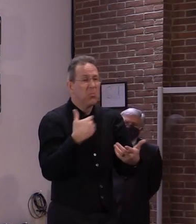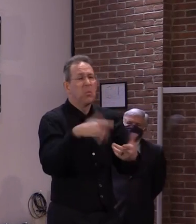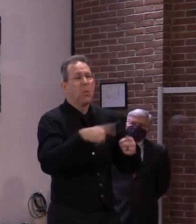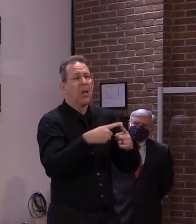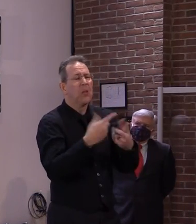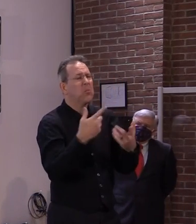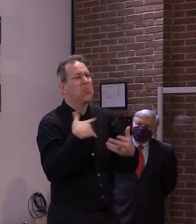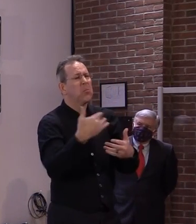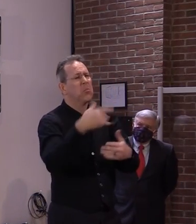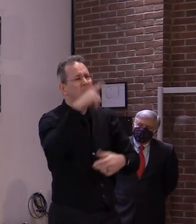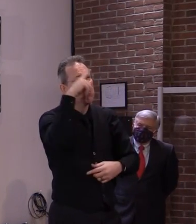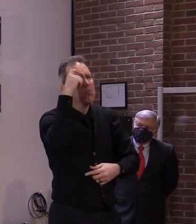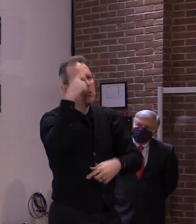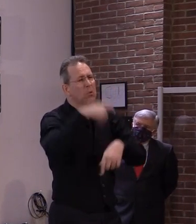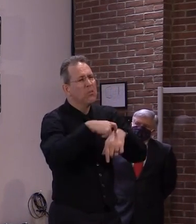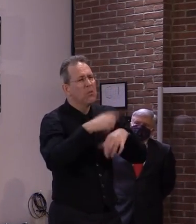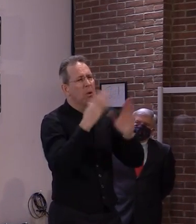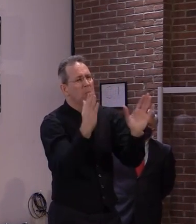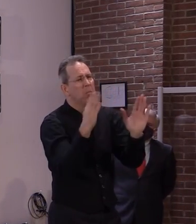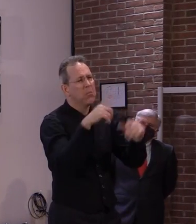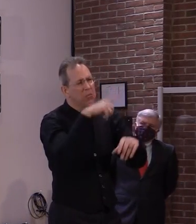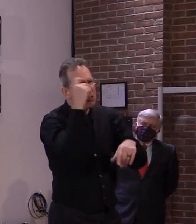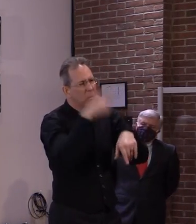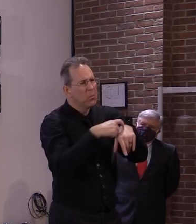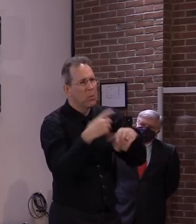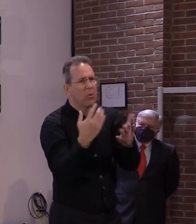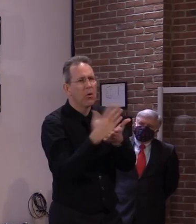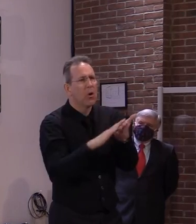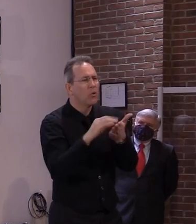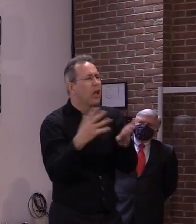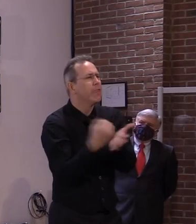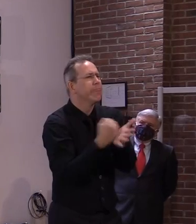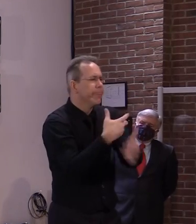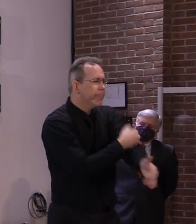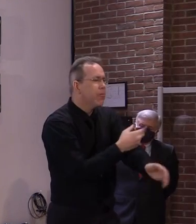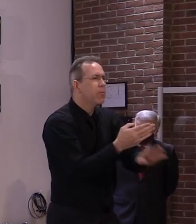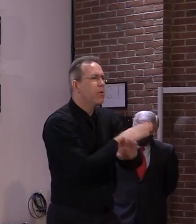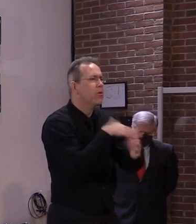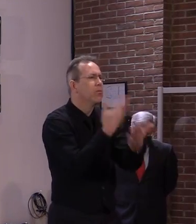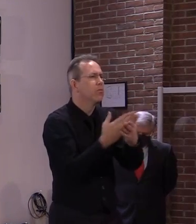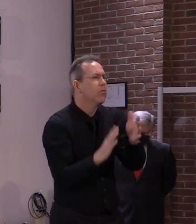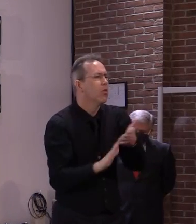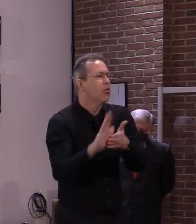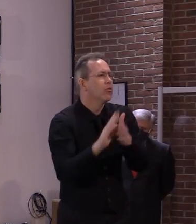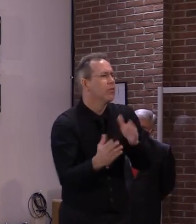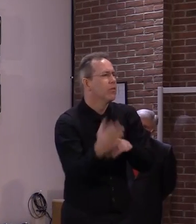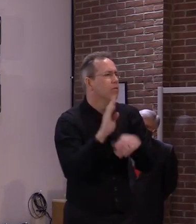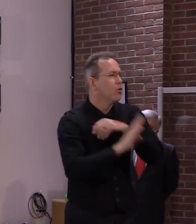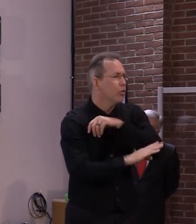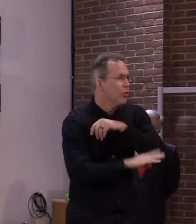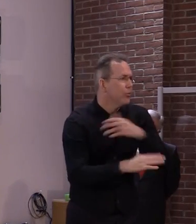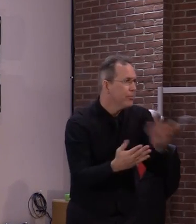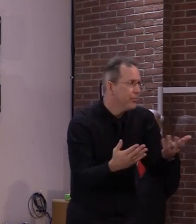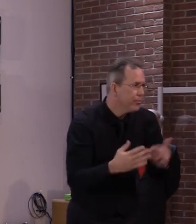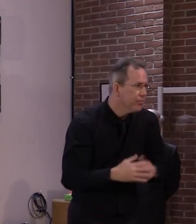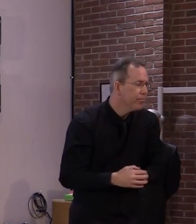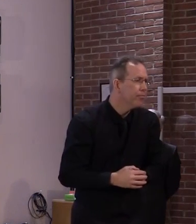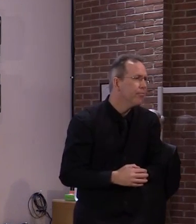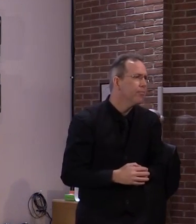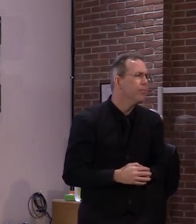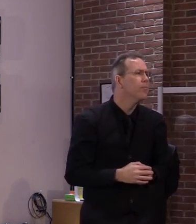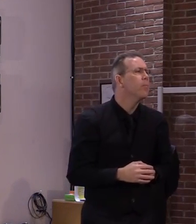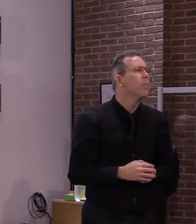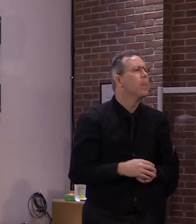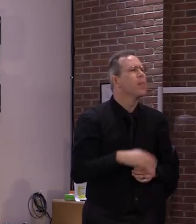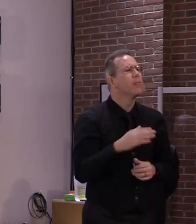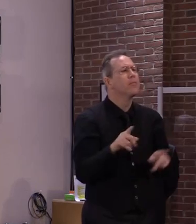fall semester and be in a very different place than they are right now. Similarly, their faculty, most